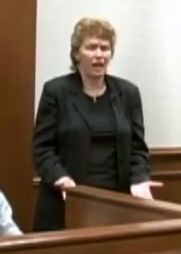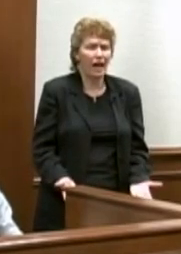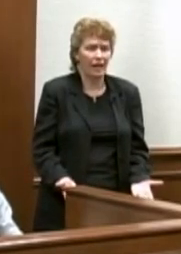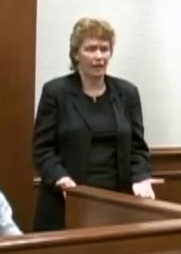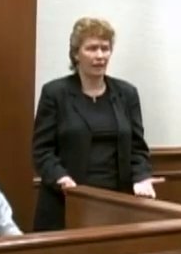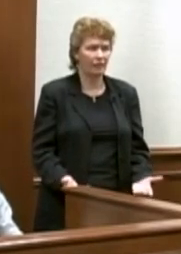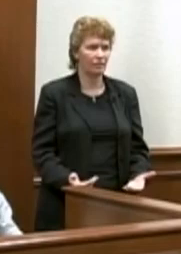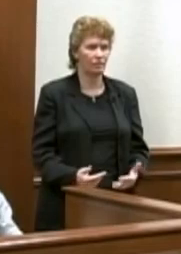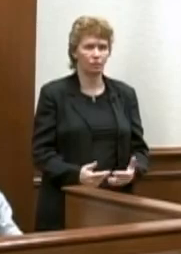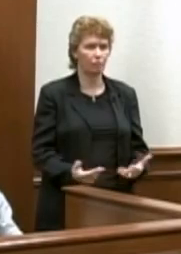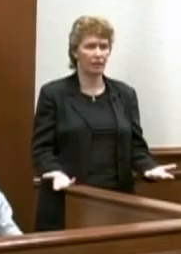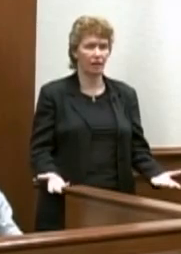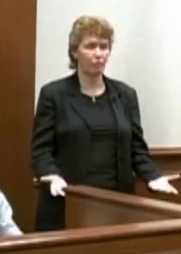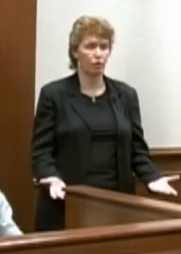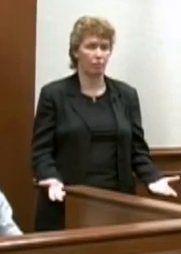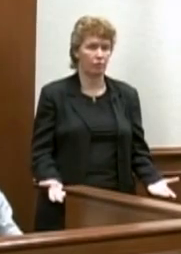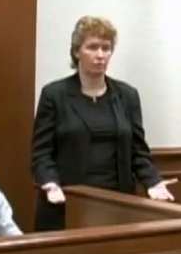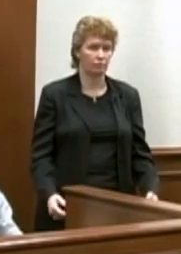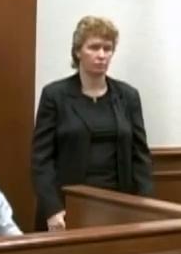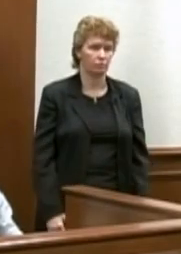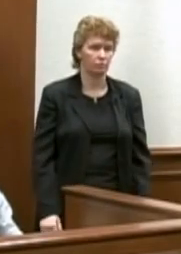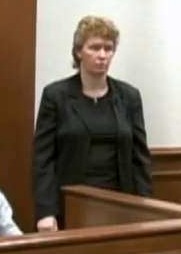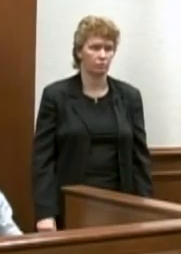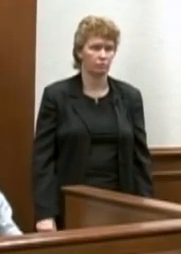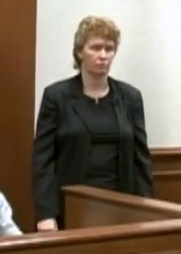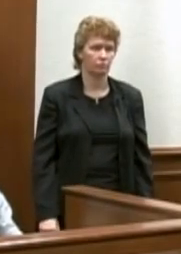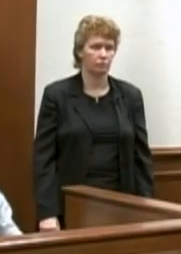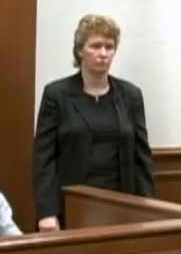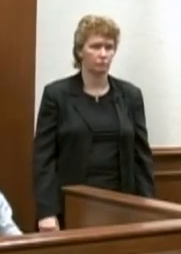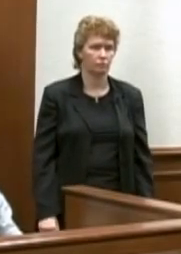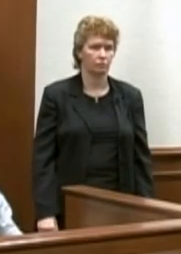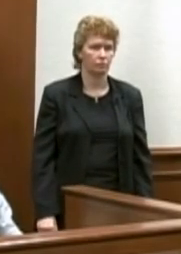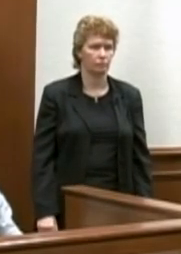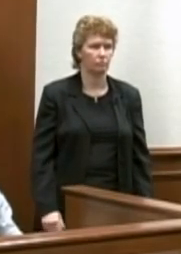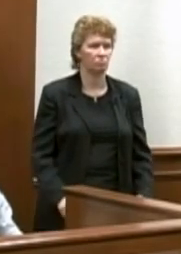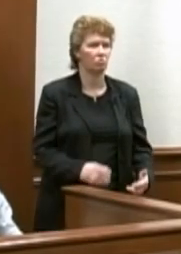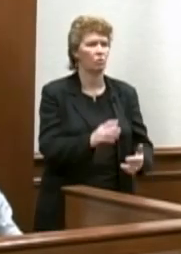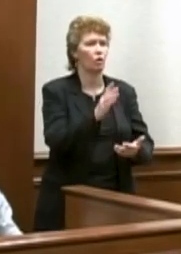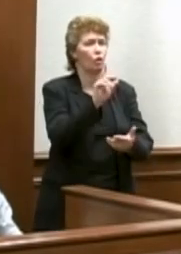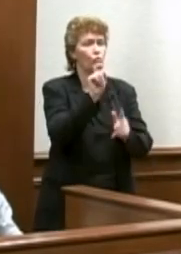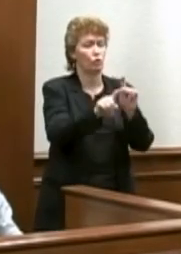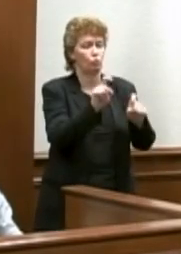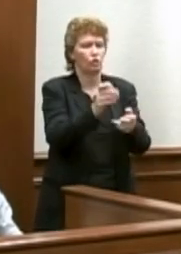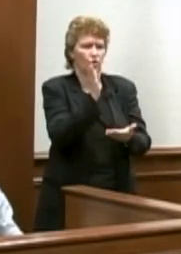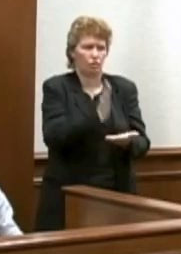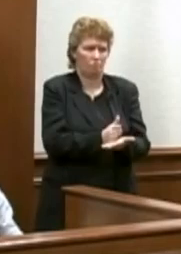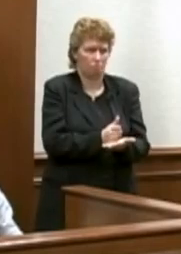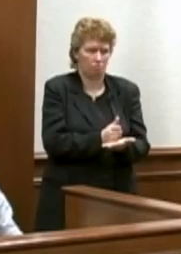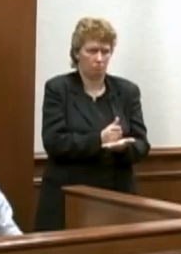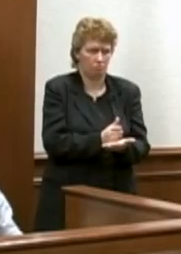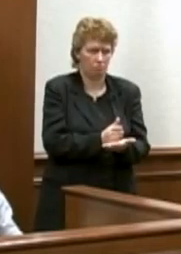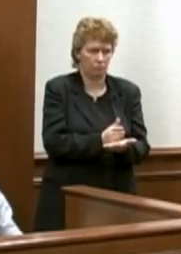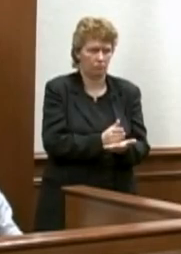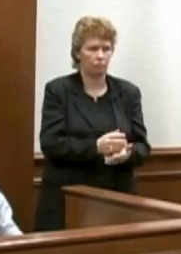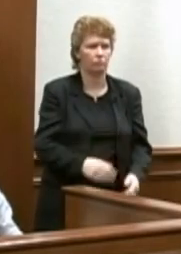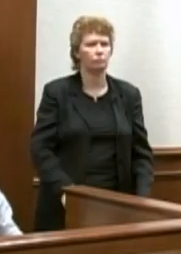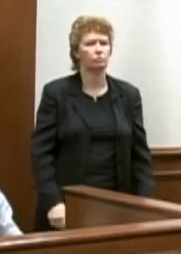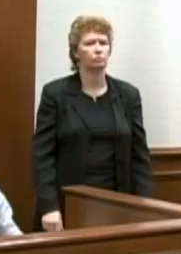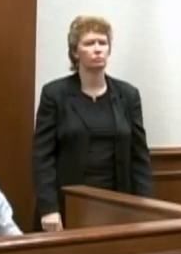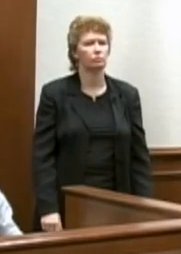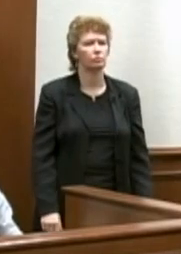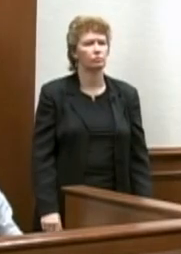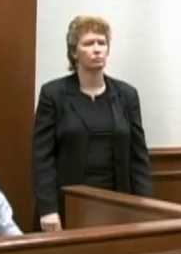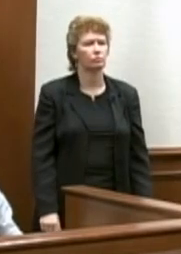that's a lie. I think this is a big cover-up. No further questions. Are we ready